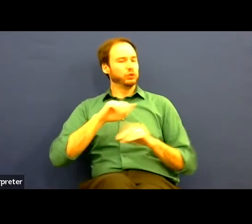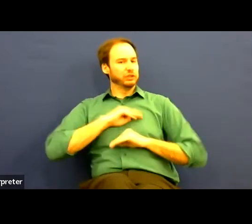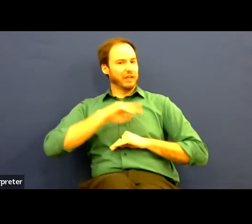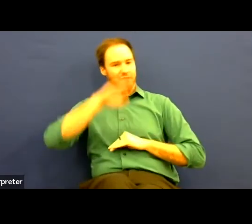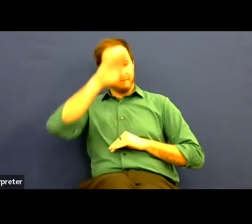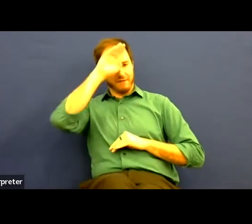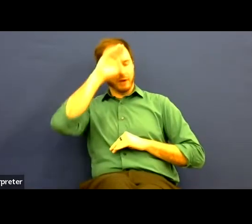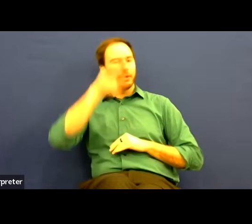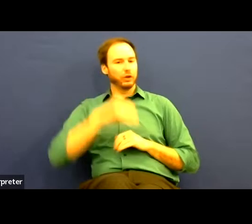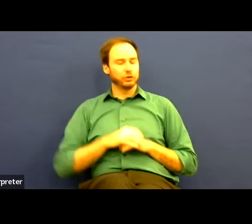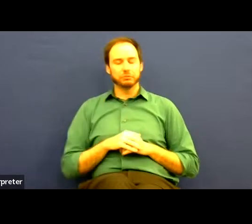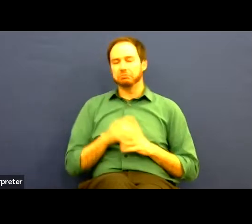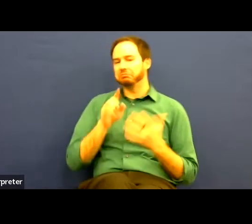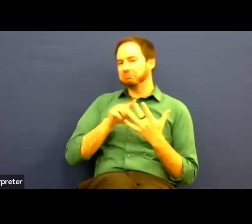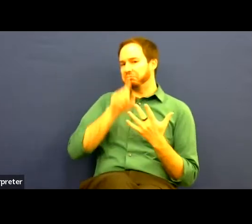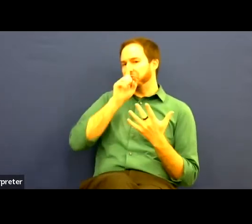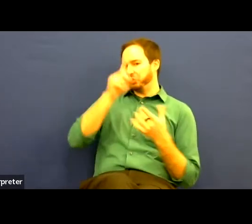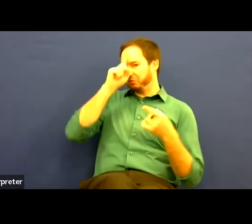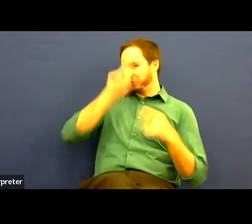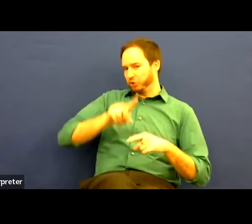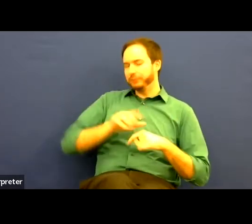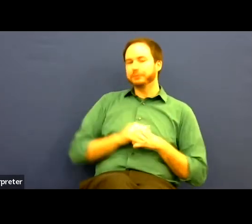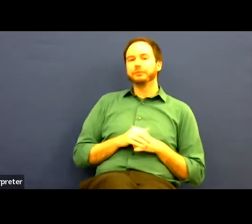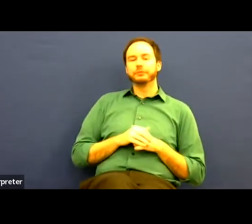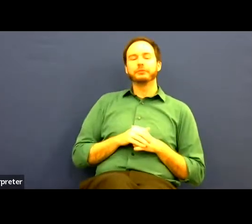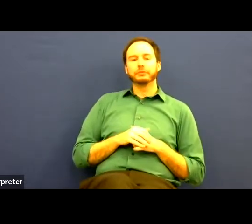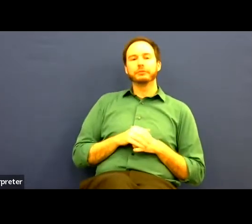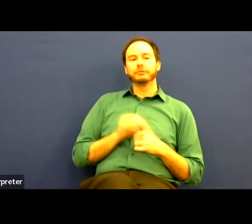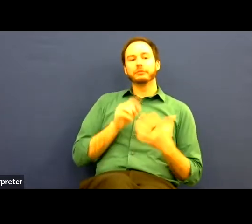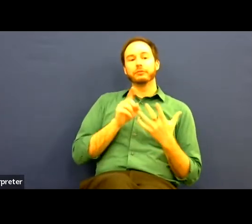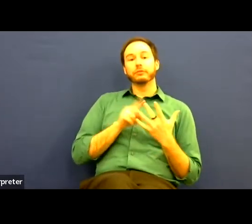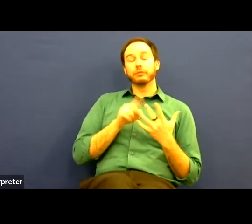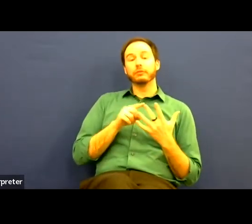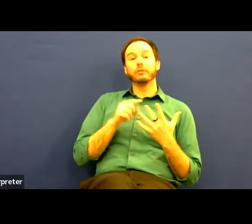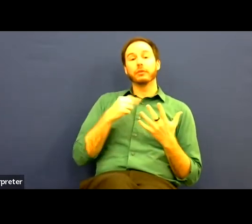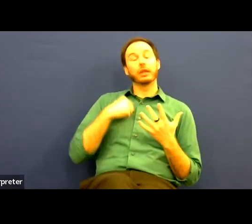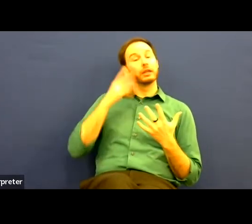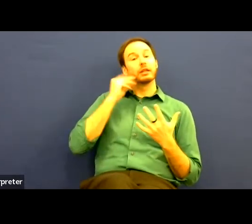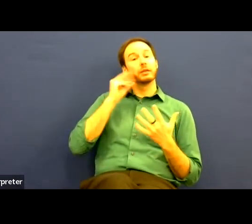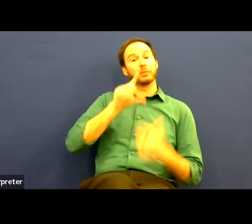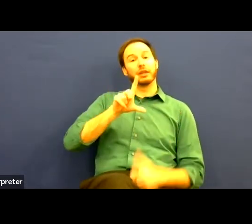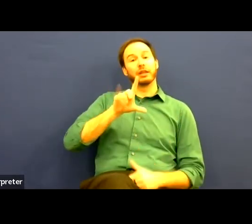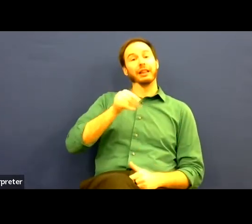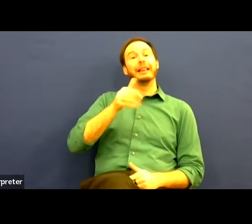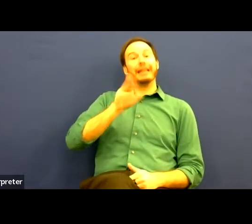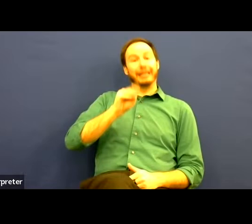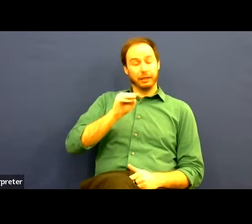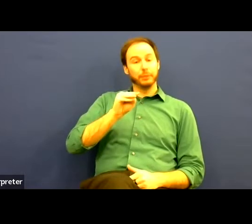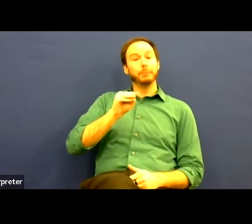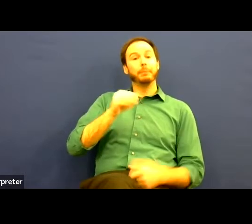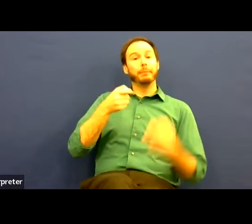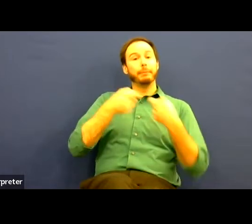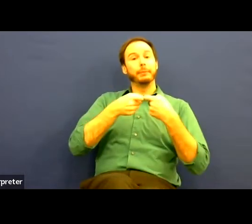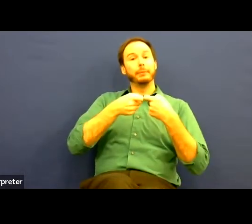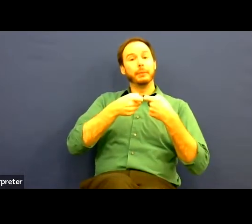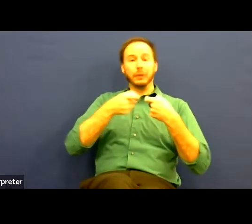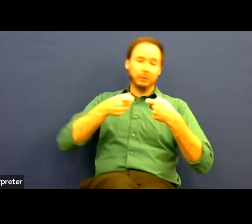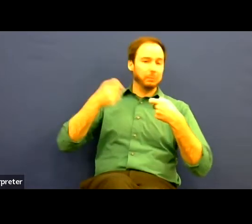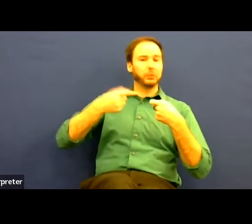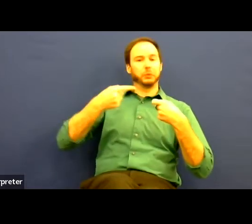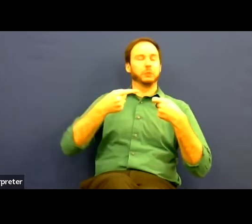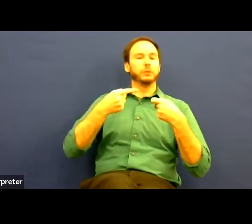In having been involved in one of the lithium batteries that did short circuit, this